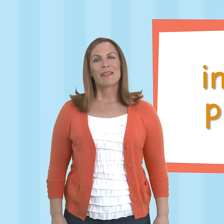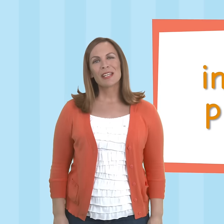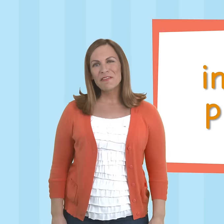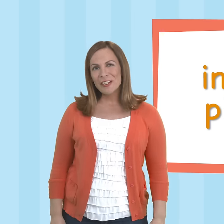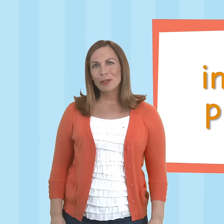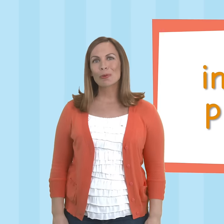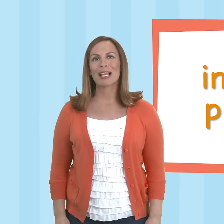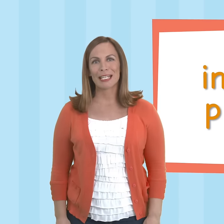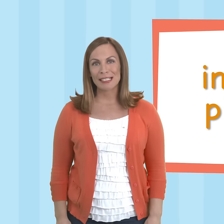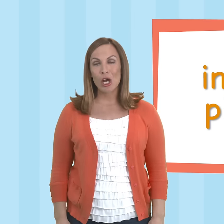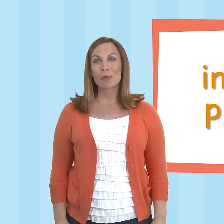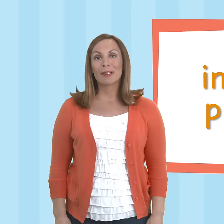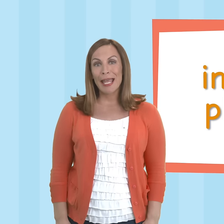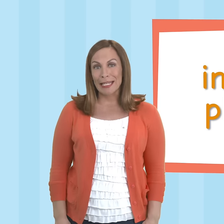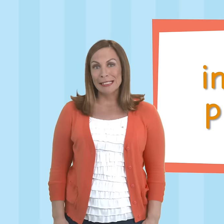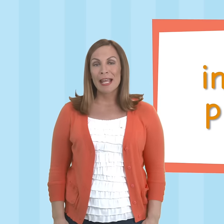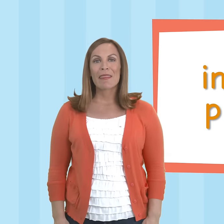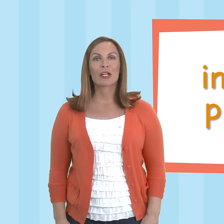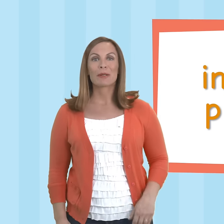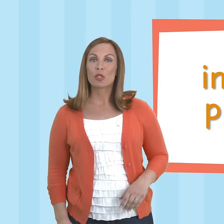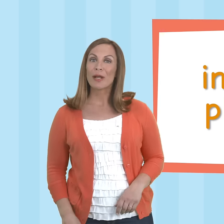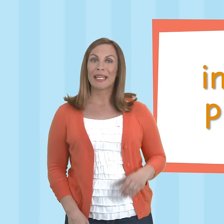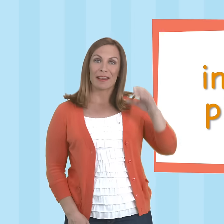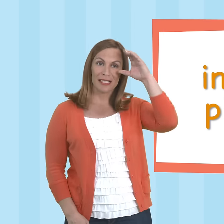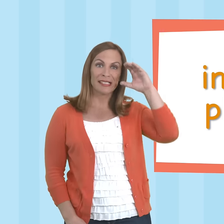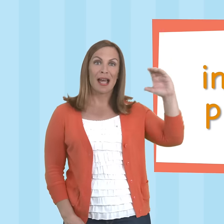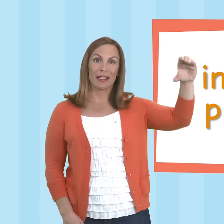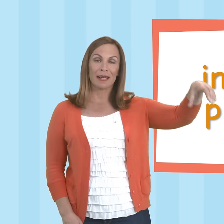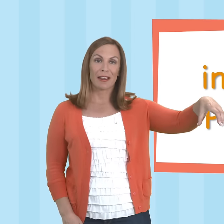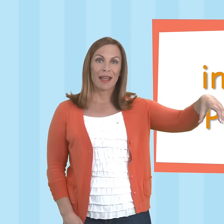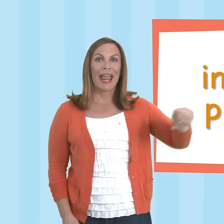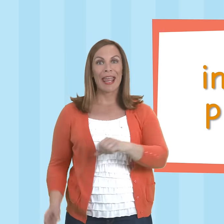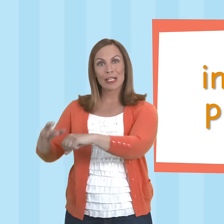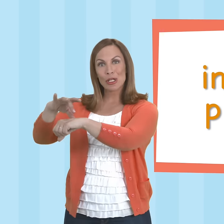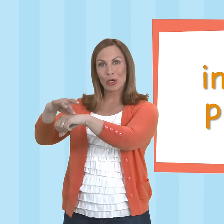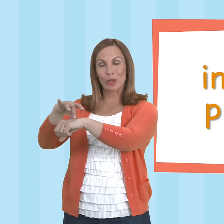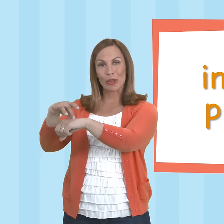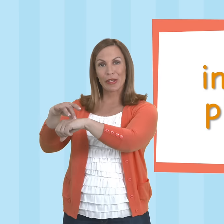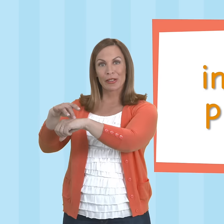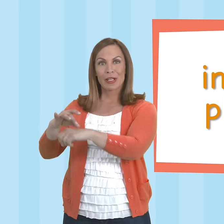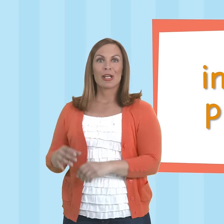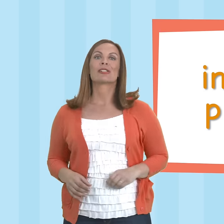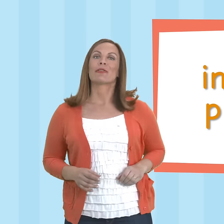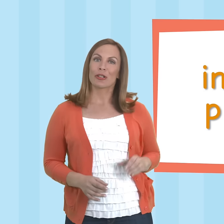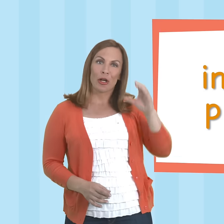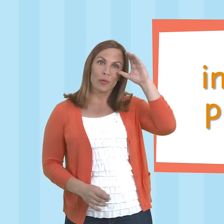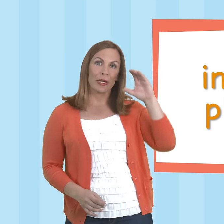The inferior planets are the planets that are between the sun and Earth. So first show, here's